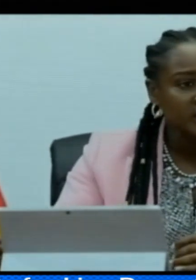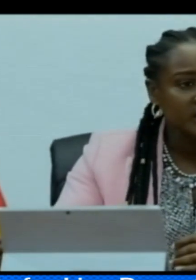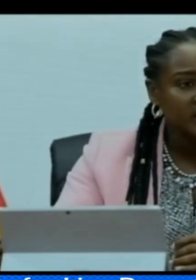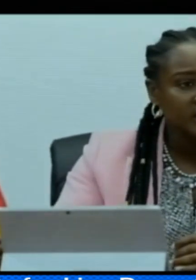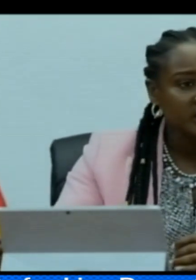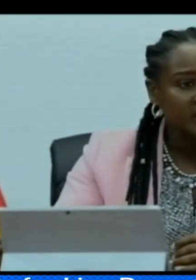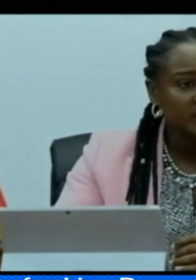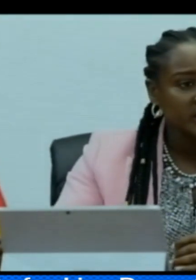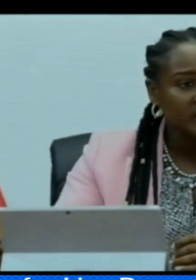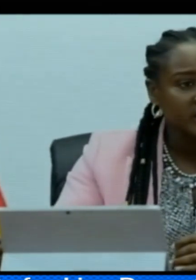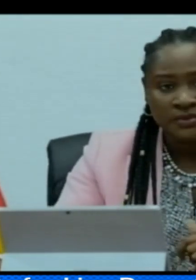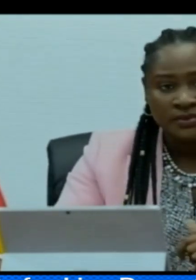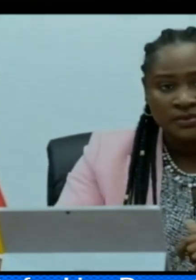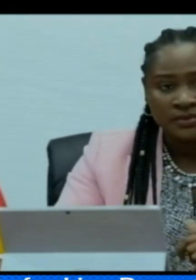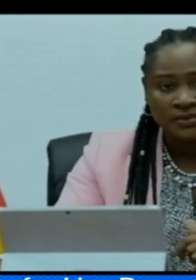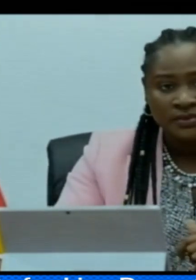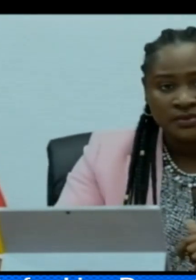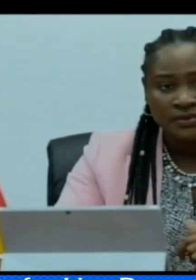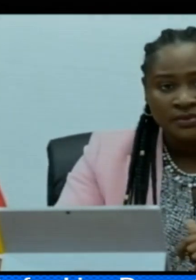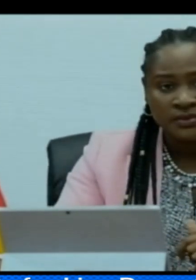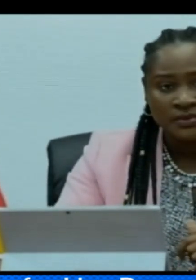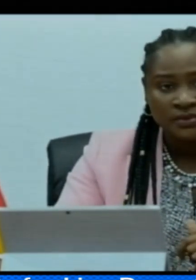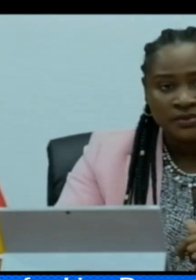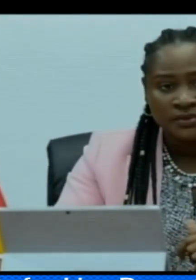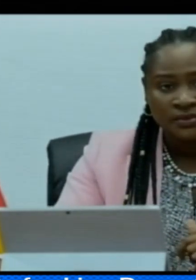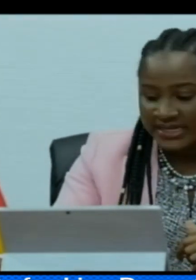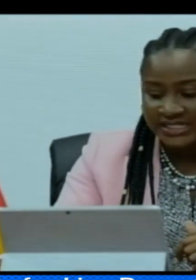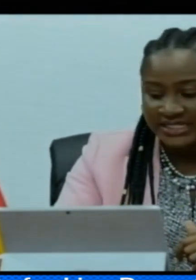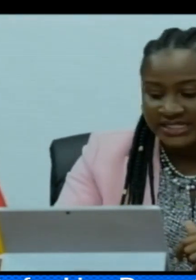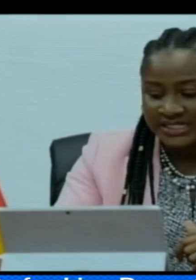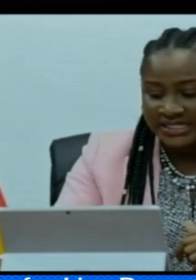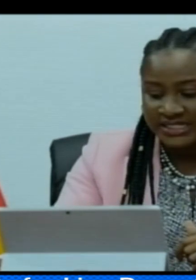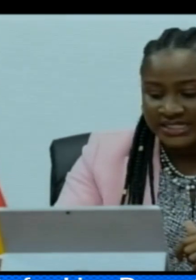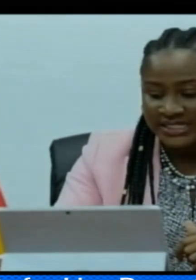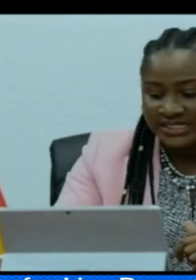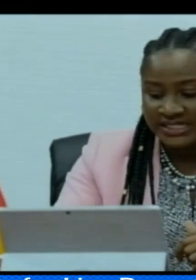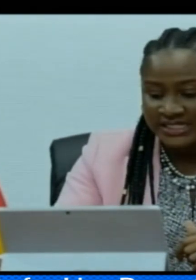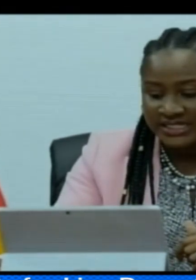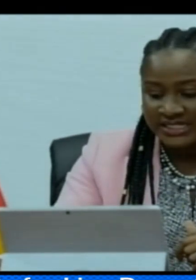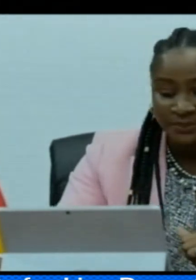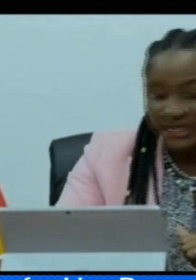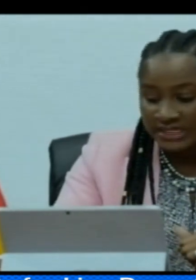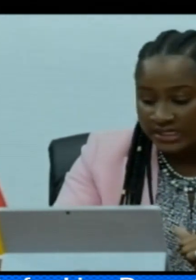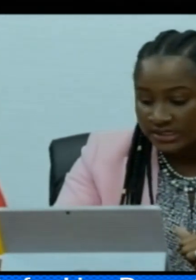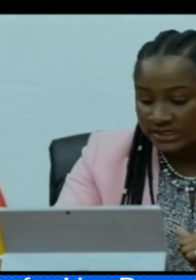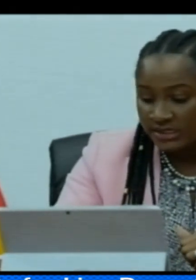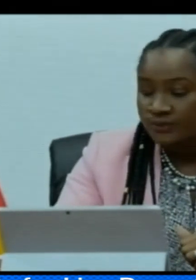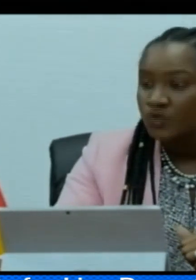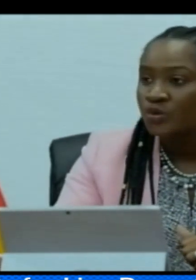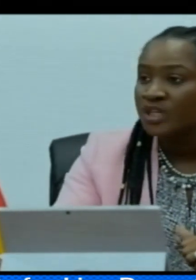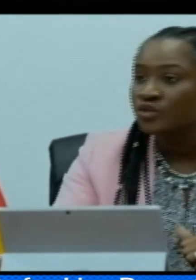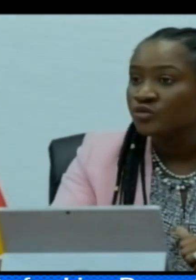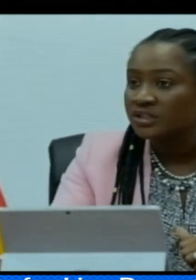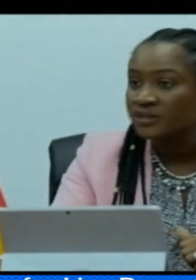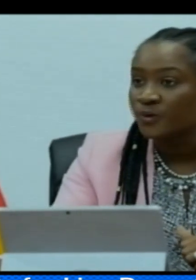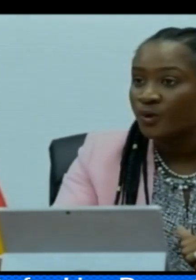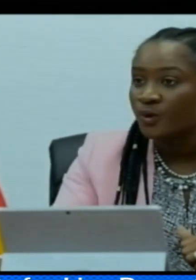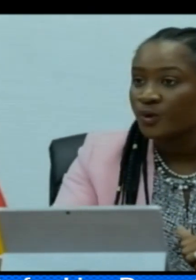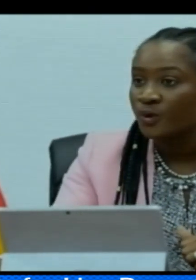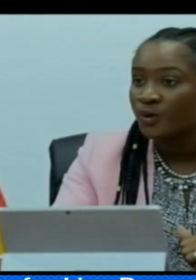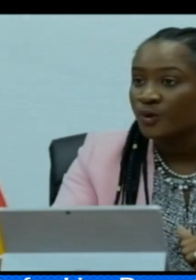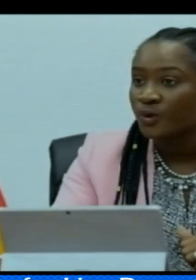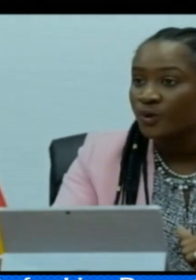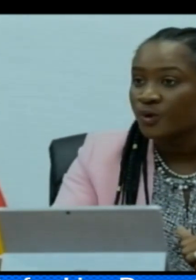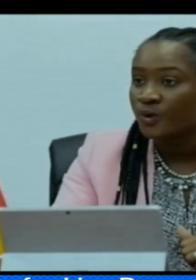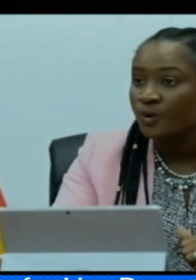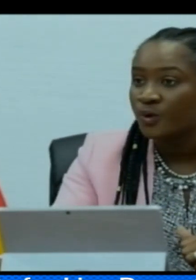risk were upgraded, we in Carriacou were able to identify facilities and buildings to be used for